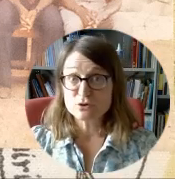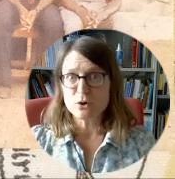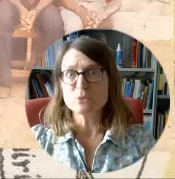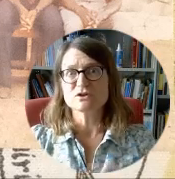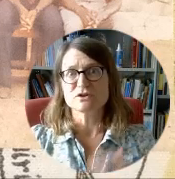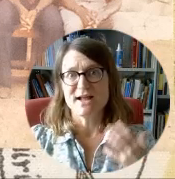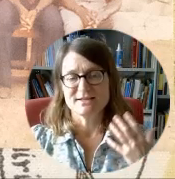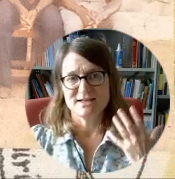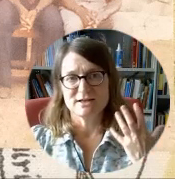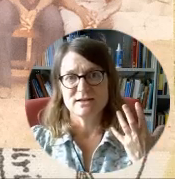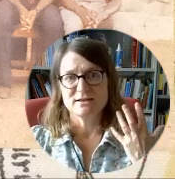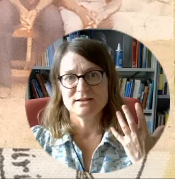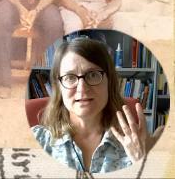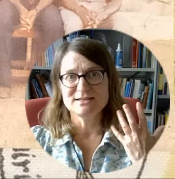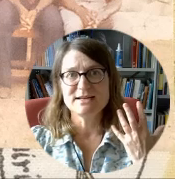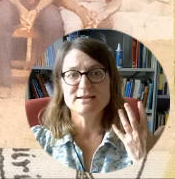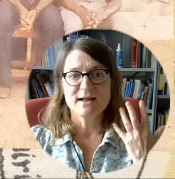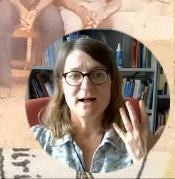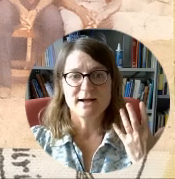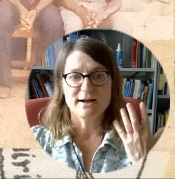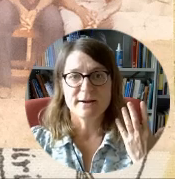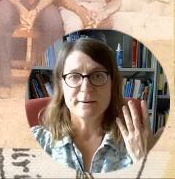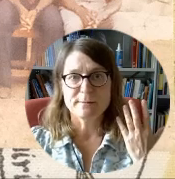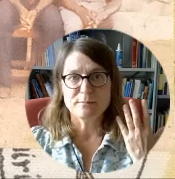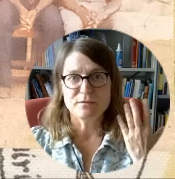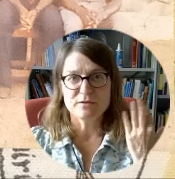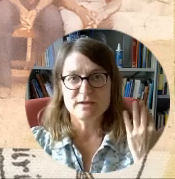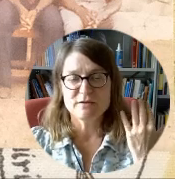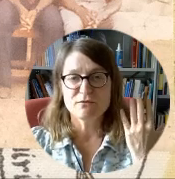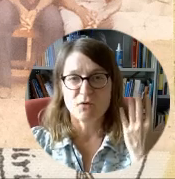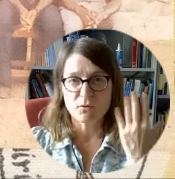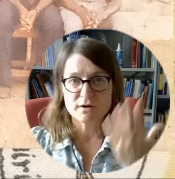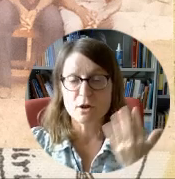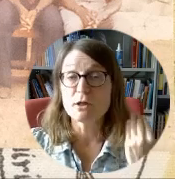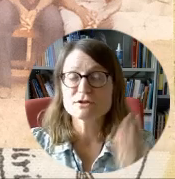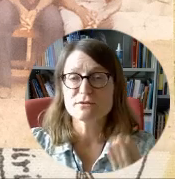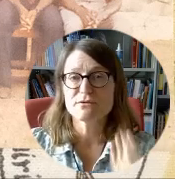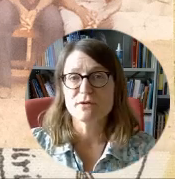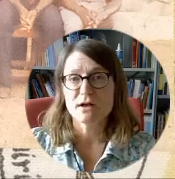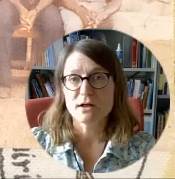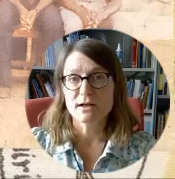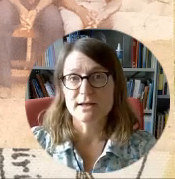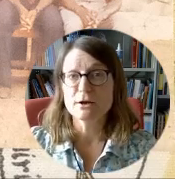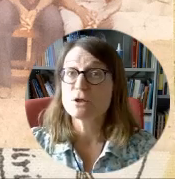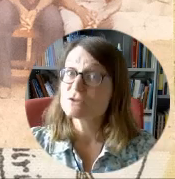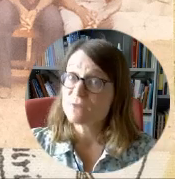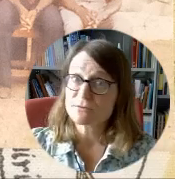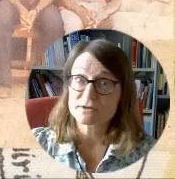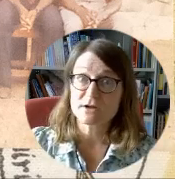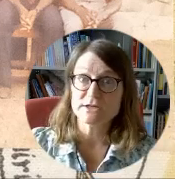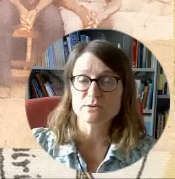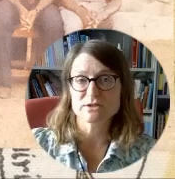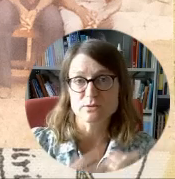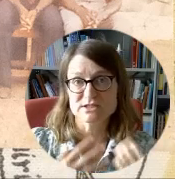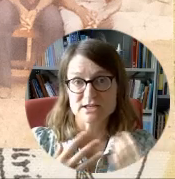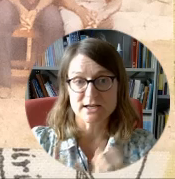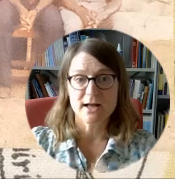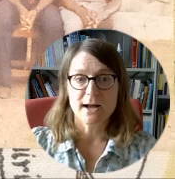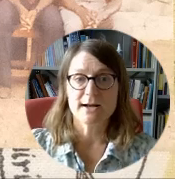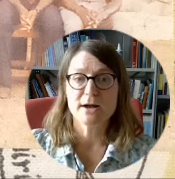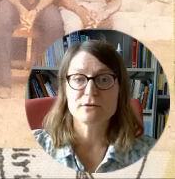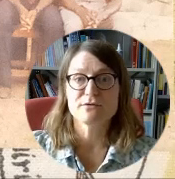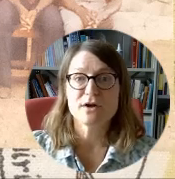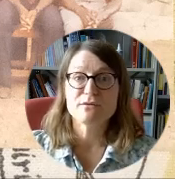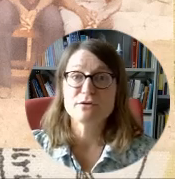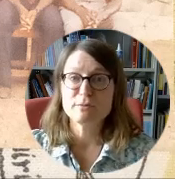It's good to note that indeed in a lot of African countries we see